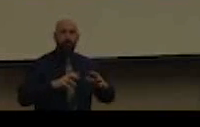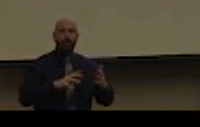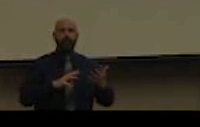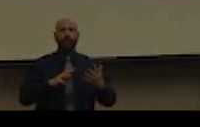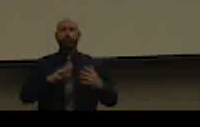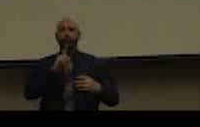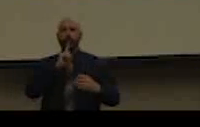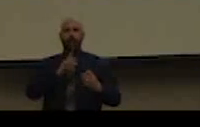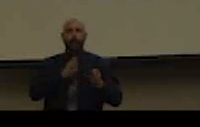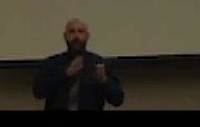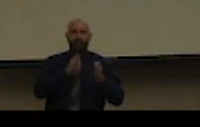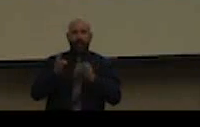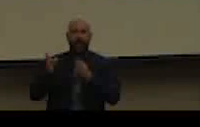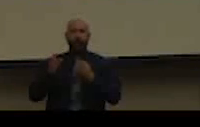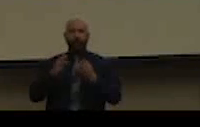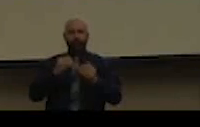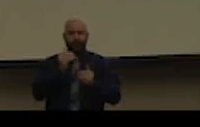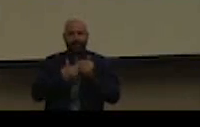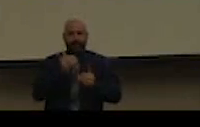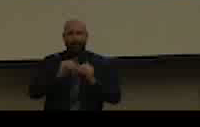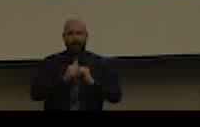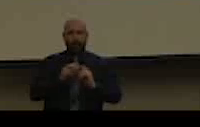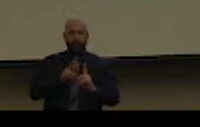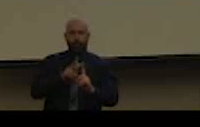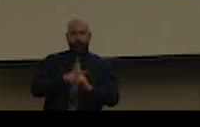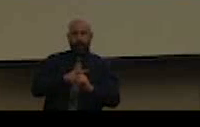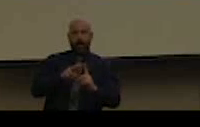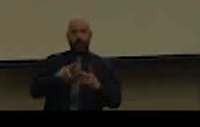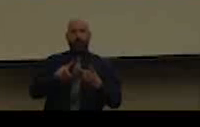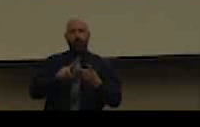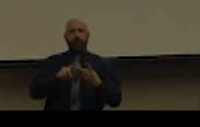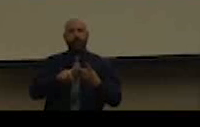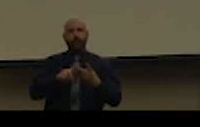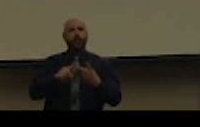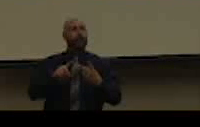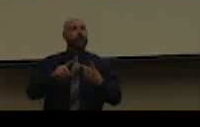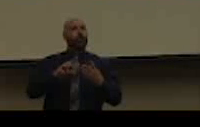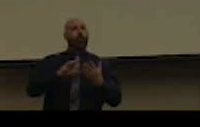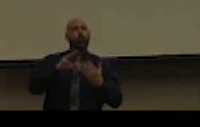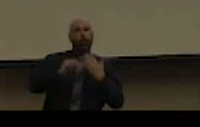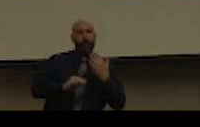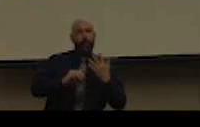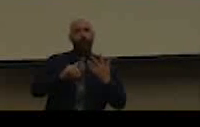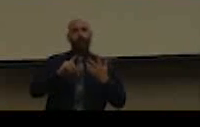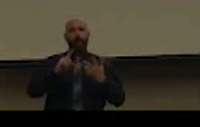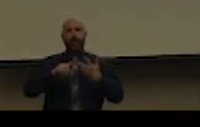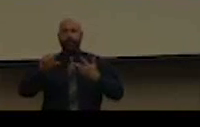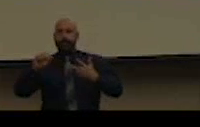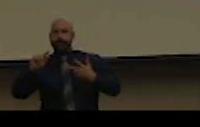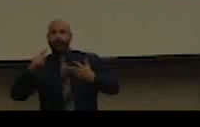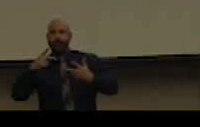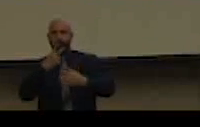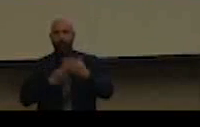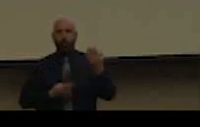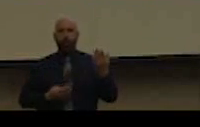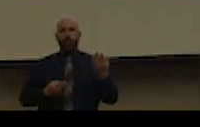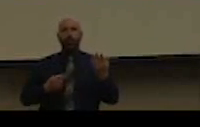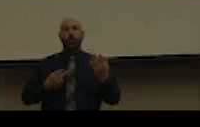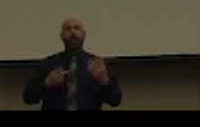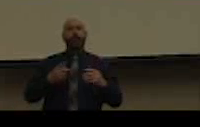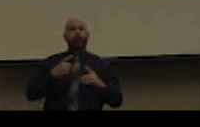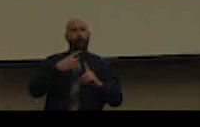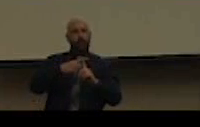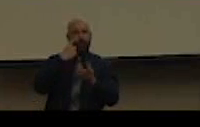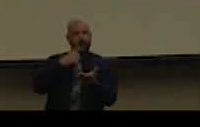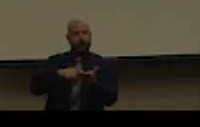did the same thing on assessment and on curriculum, and then figuring out where the site had their biggest gaps, laid out some specific but achievable goals